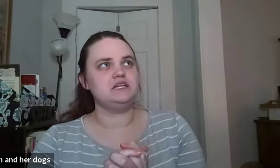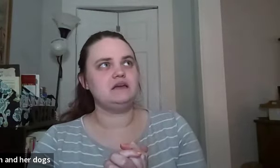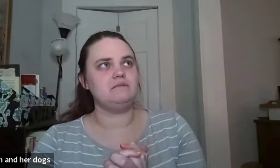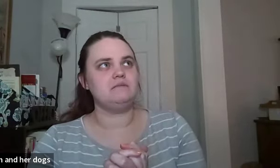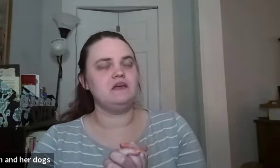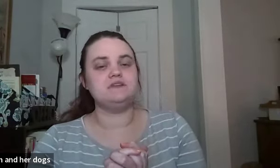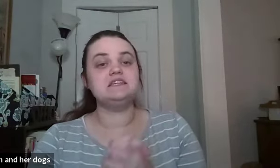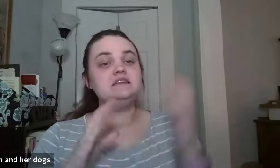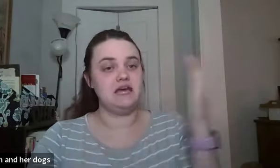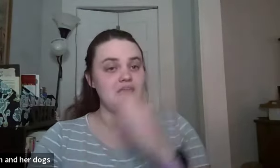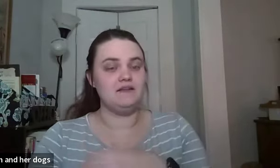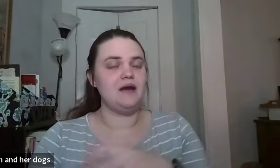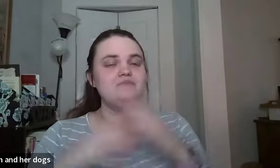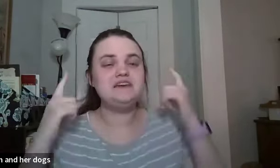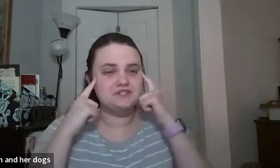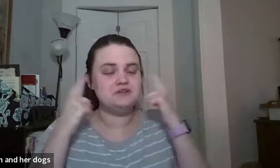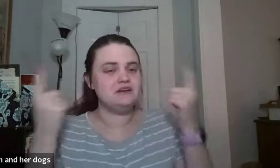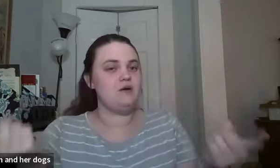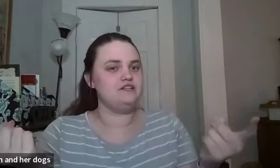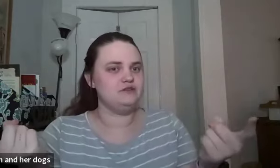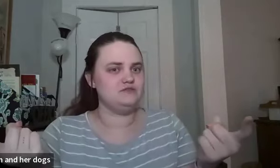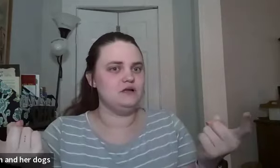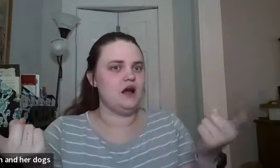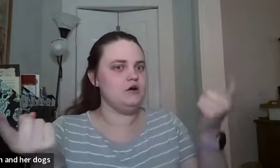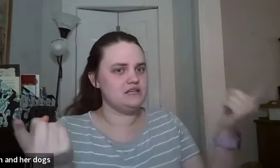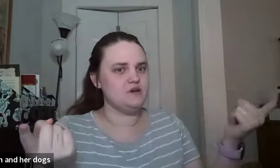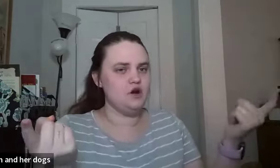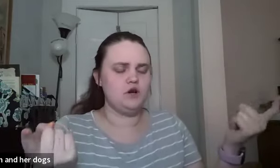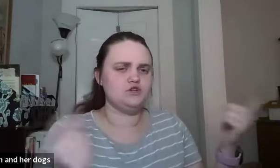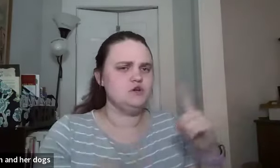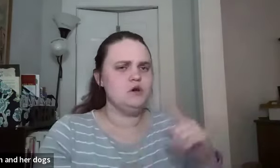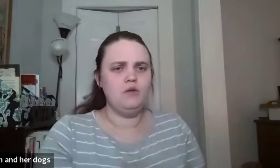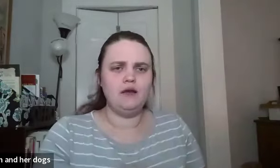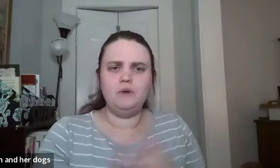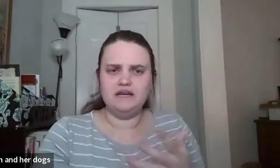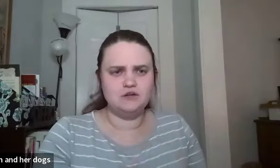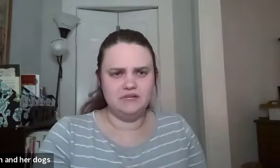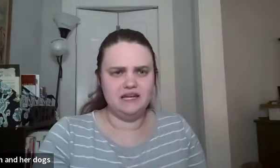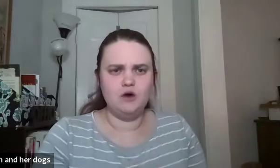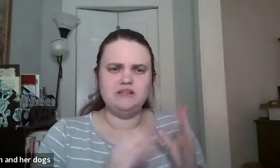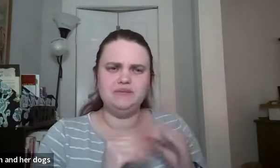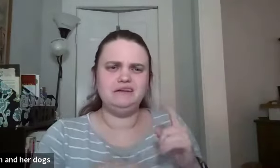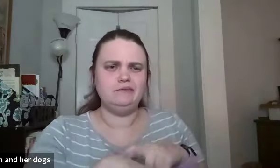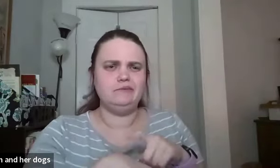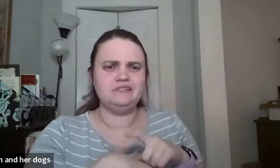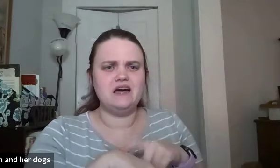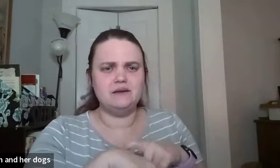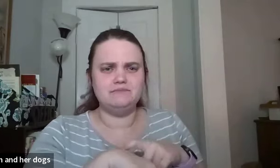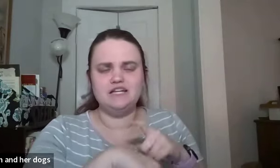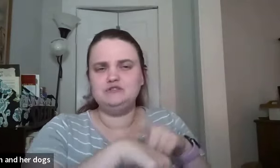especially if it's in the day, like I'm thinking visually like how I do at school. Like I'll ask my coworkers, like, when is our meeting? I'll be like, meeting, what time? I do